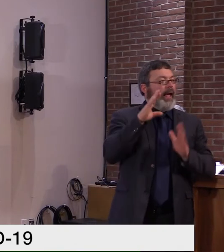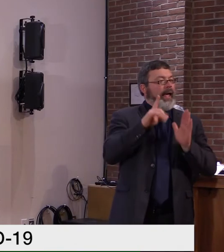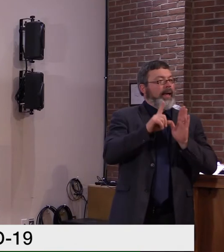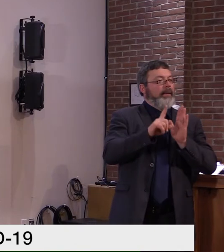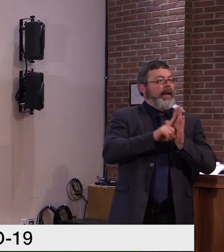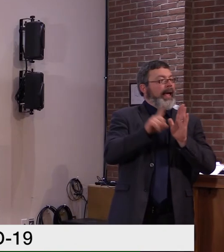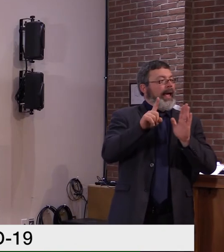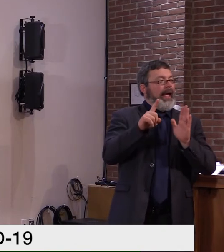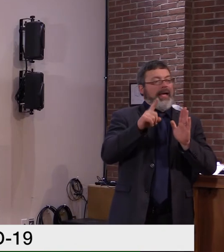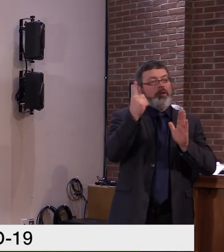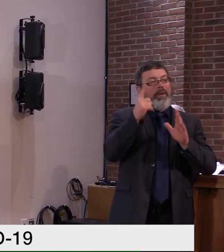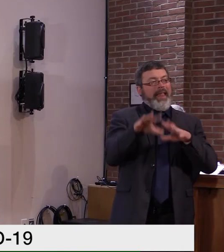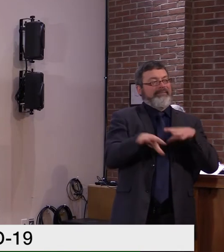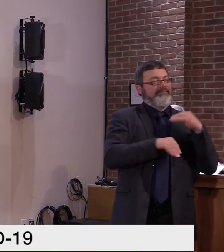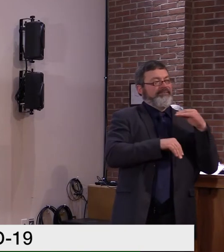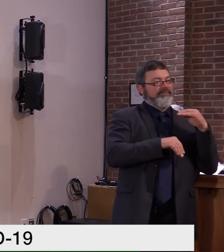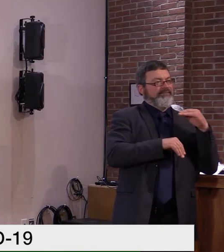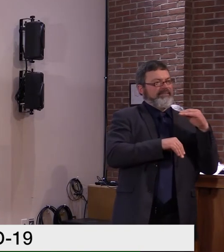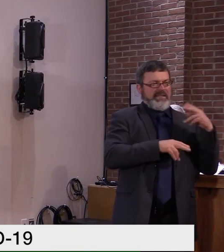John Dillon, VPR.